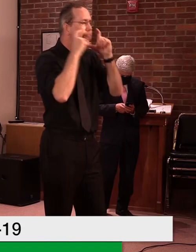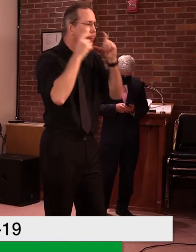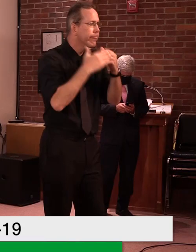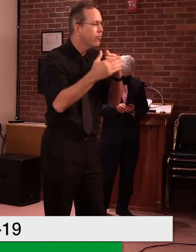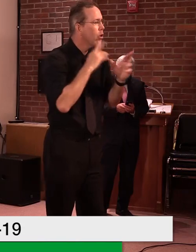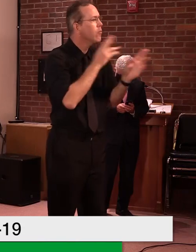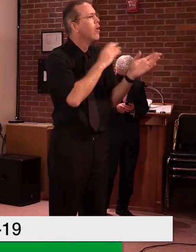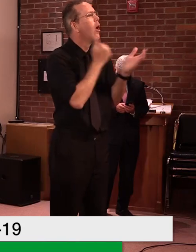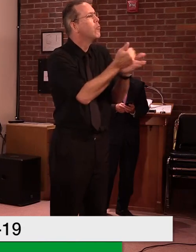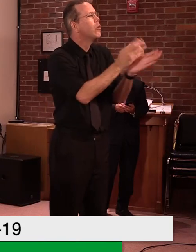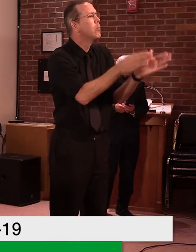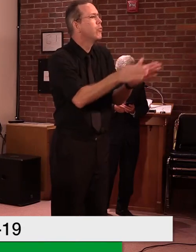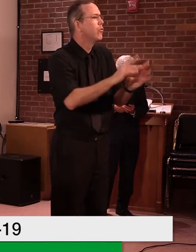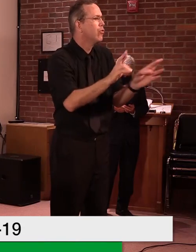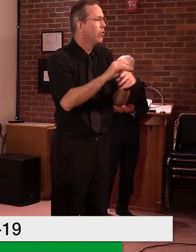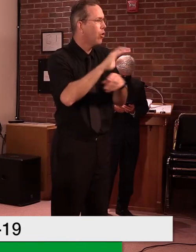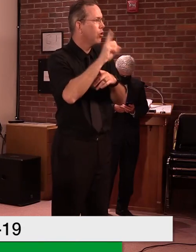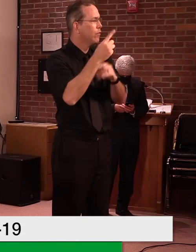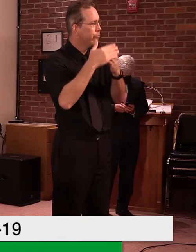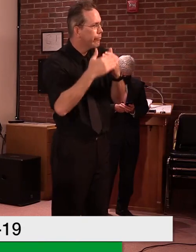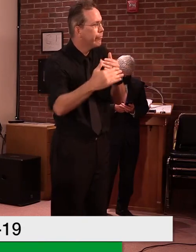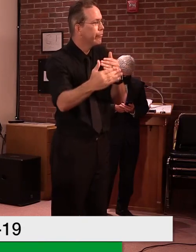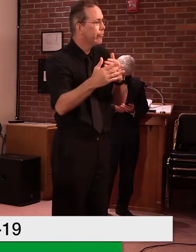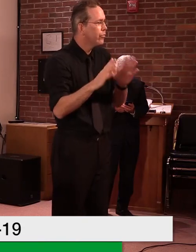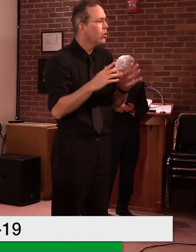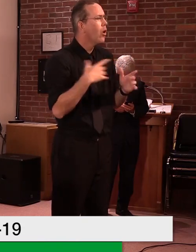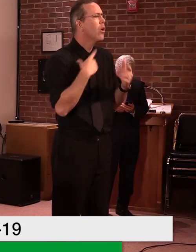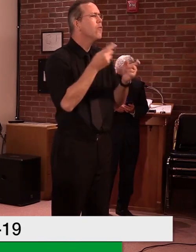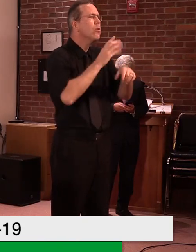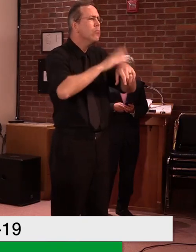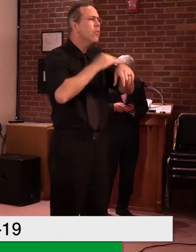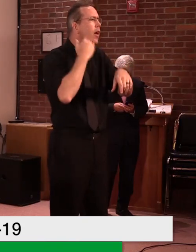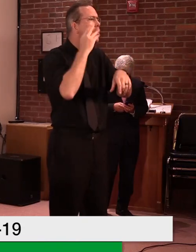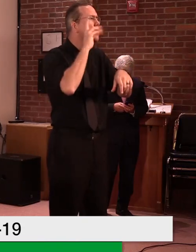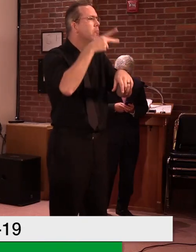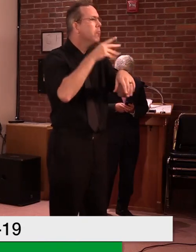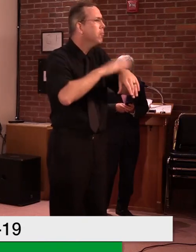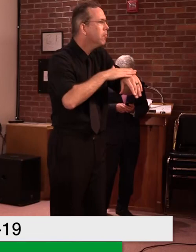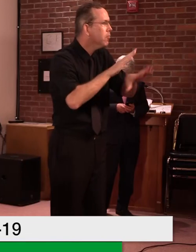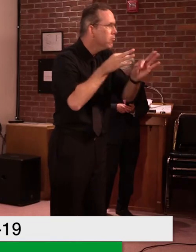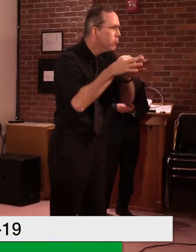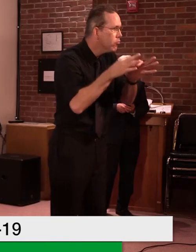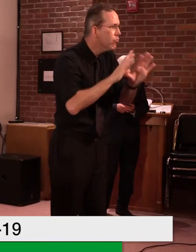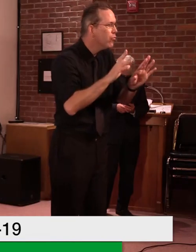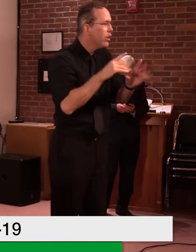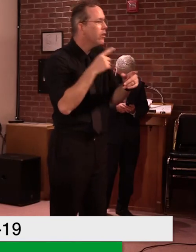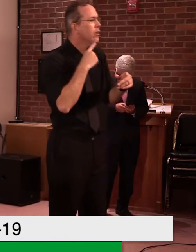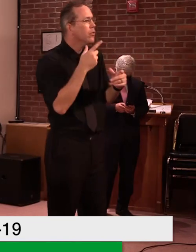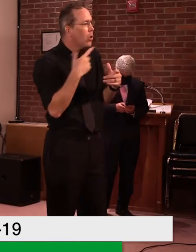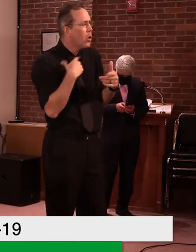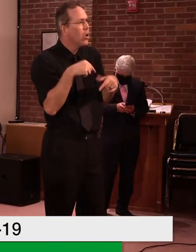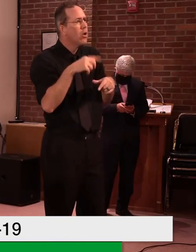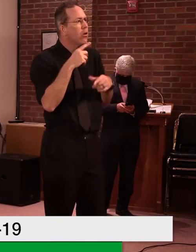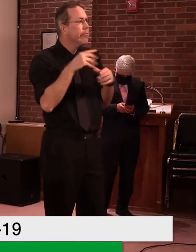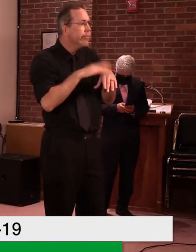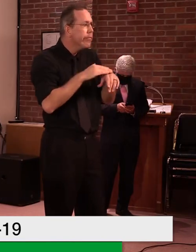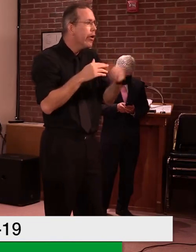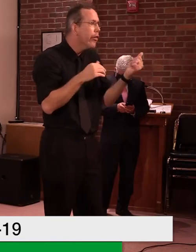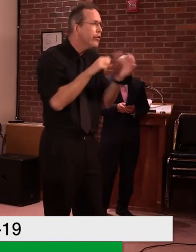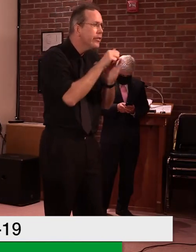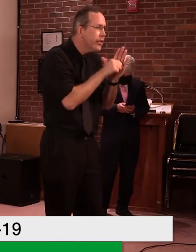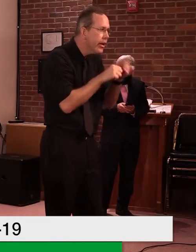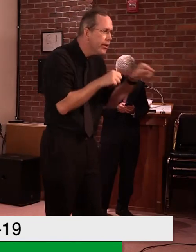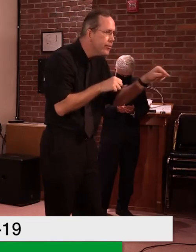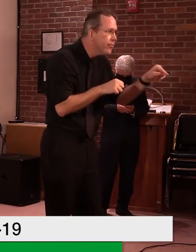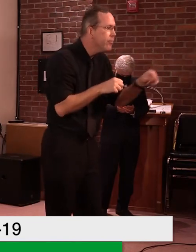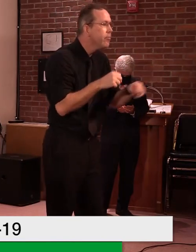we're seeing is some increased cases in Ohio, in Virginia, Pennsylvania, and we just want